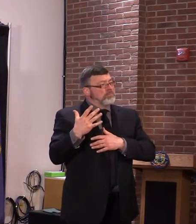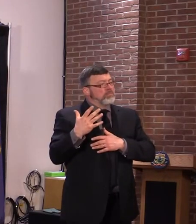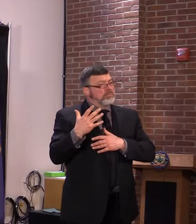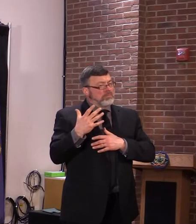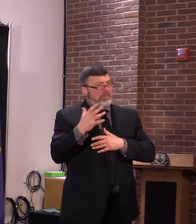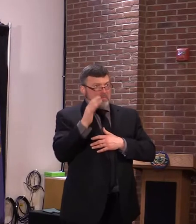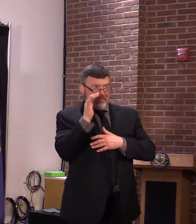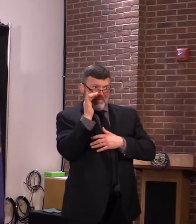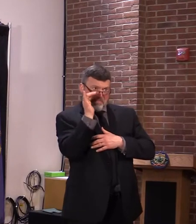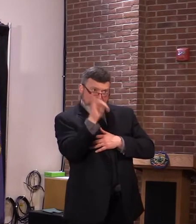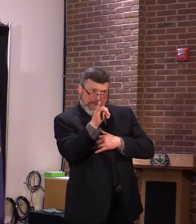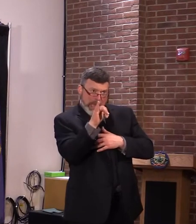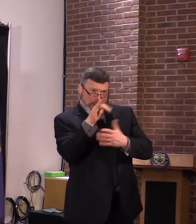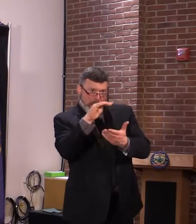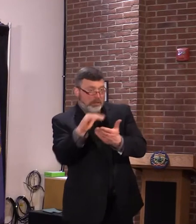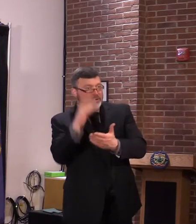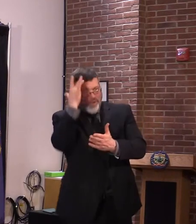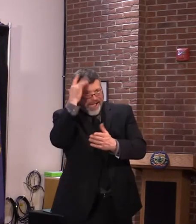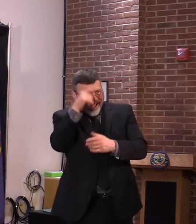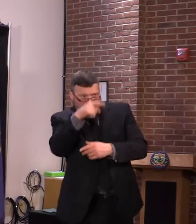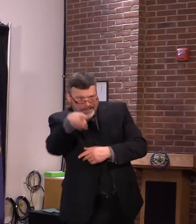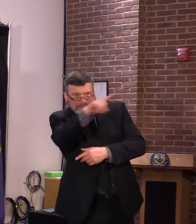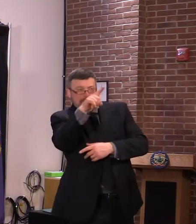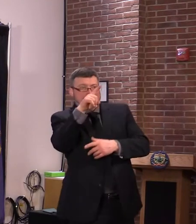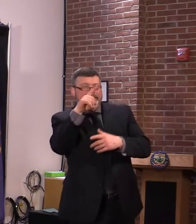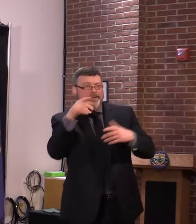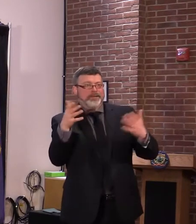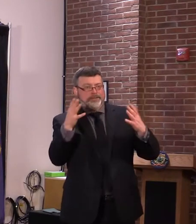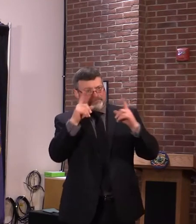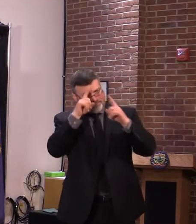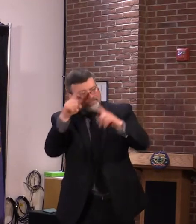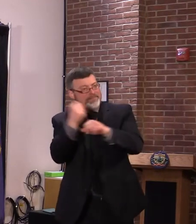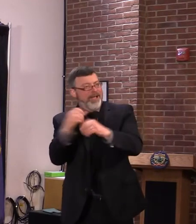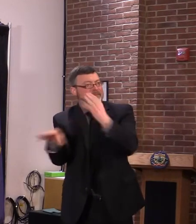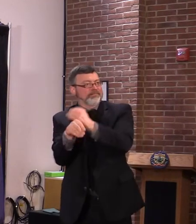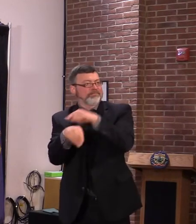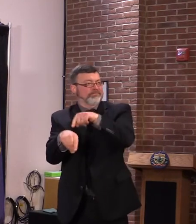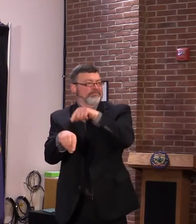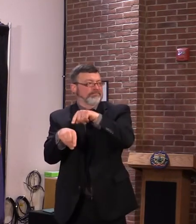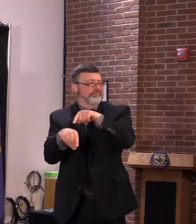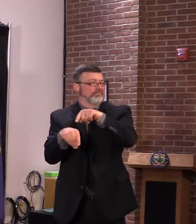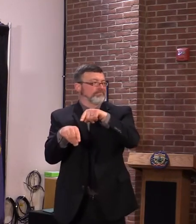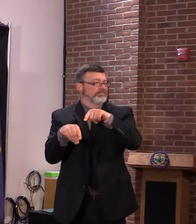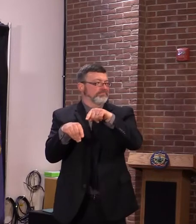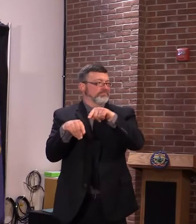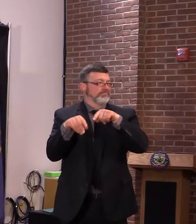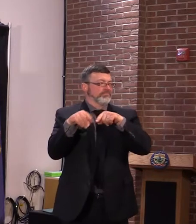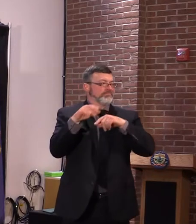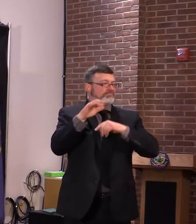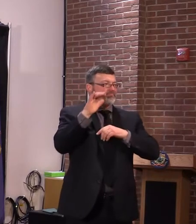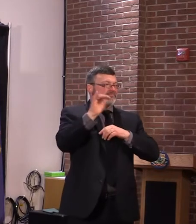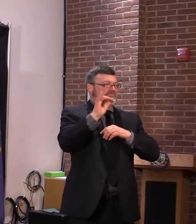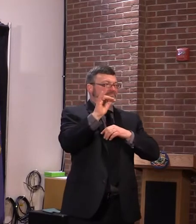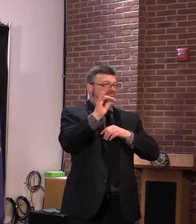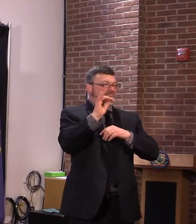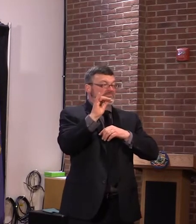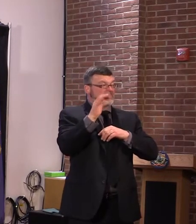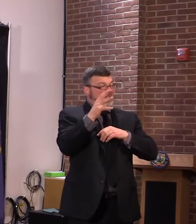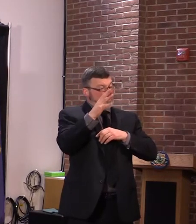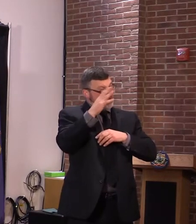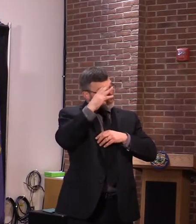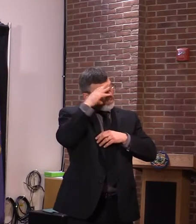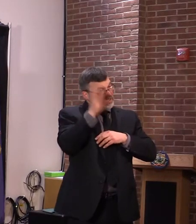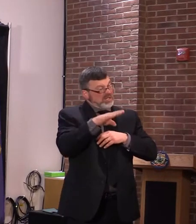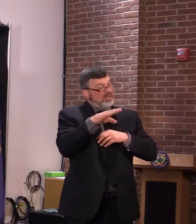I must once again emphasize that being over 50 or 60% boosted for the age 18 and over